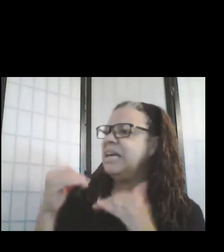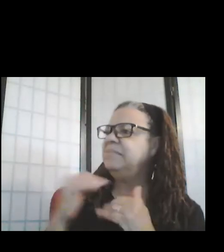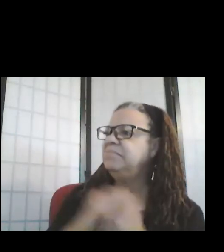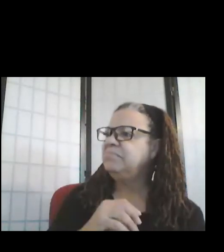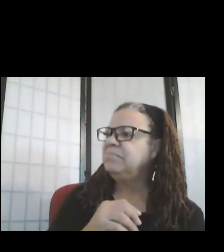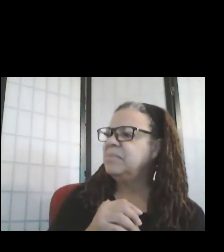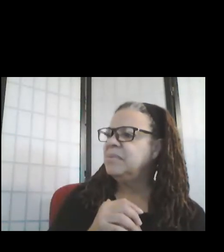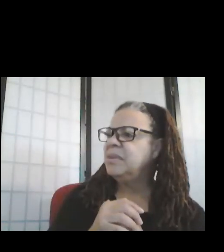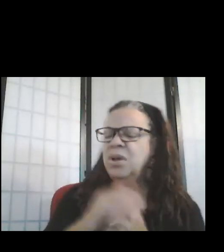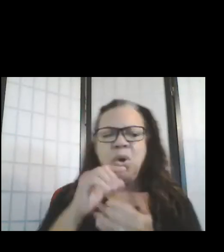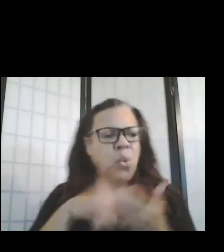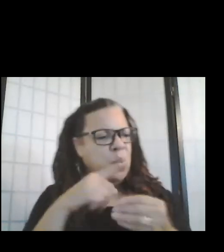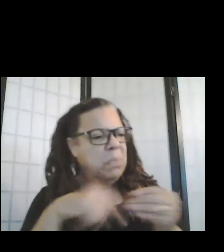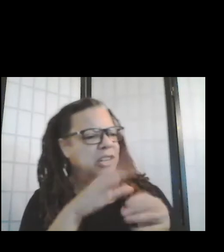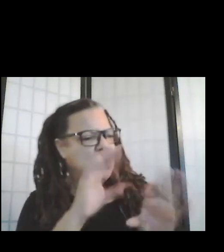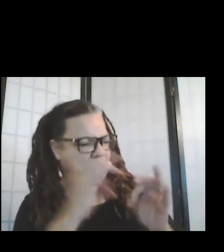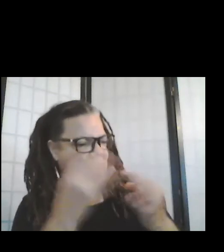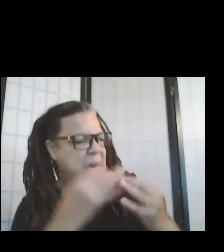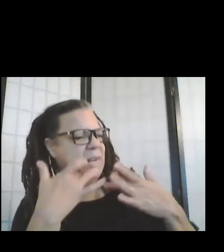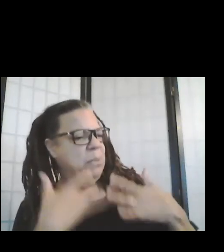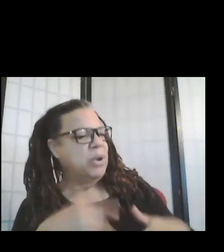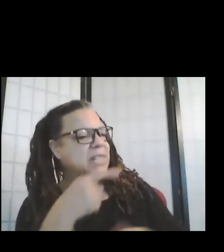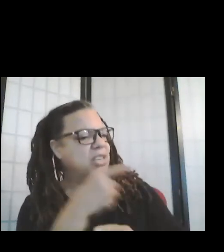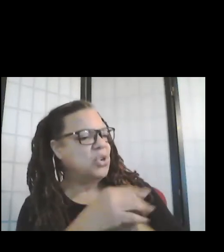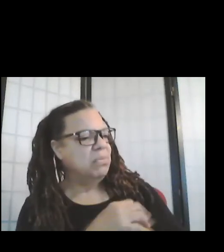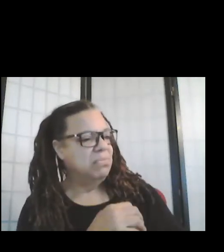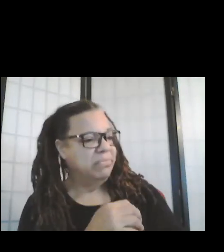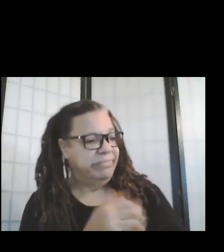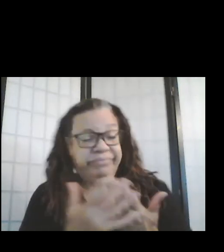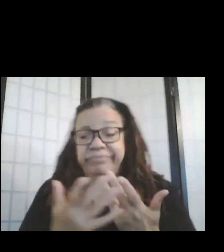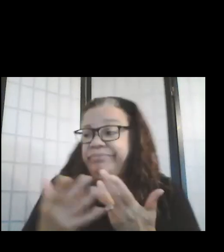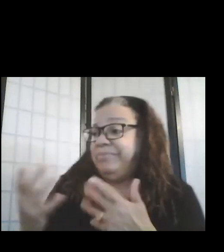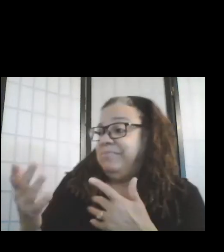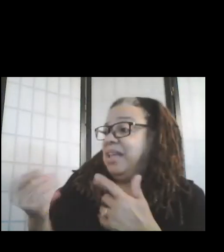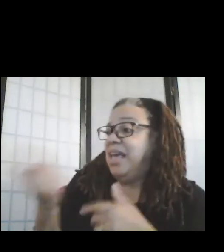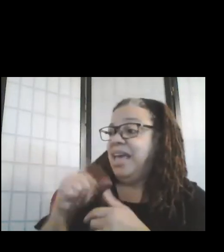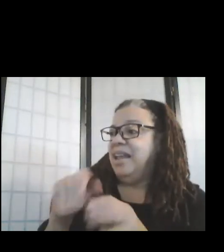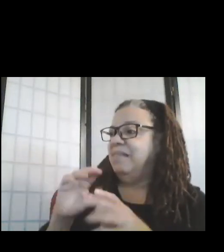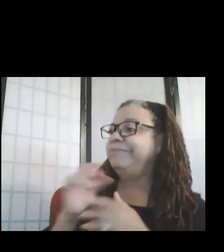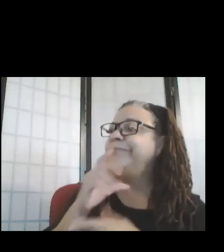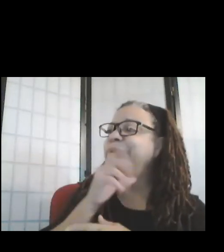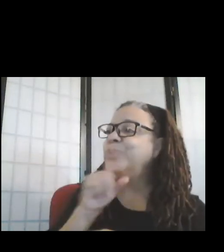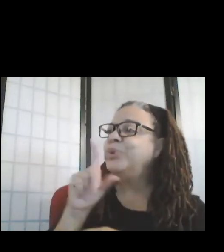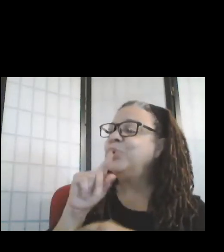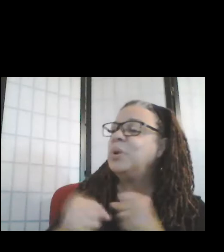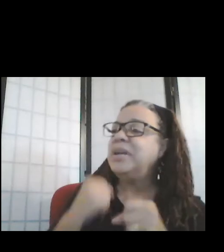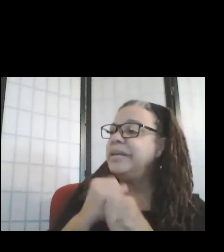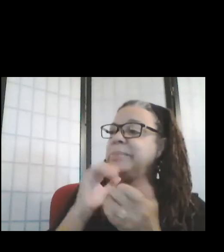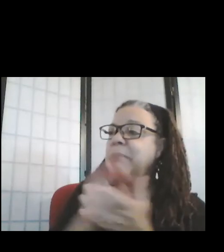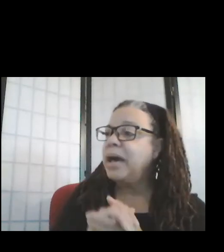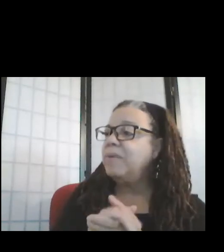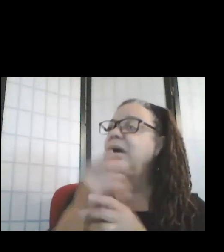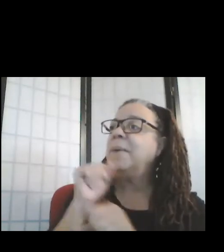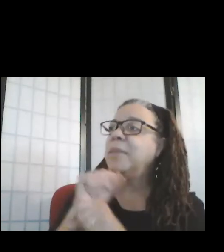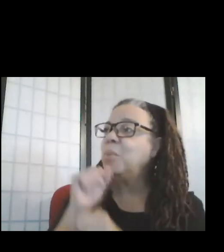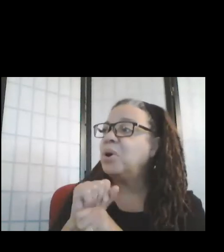your family depresses you, Mr. Grant?" "What about any family? I've been married 20 years. I come home from work. The kids